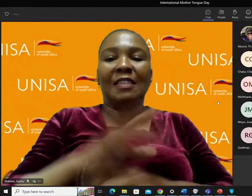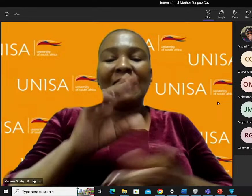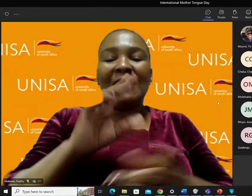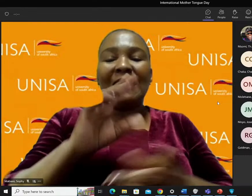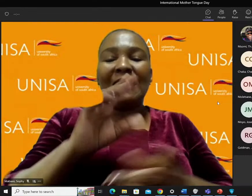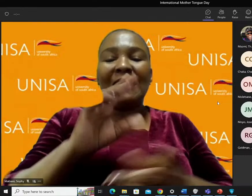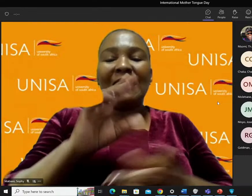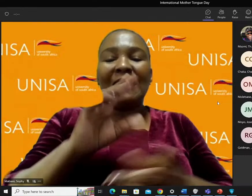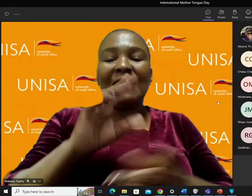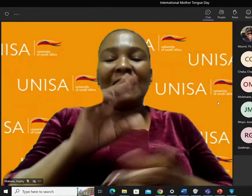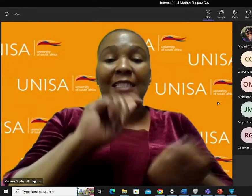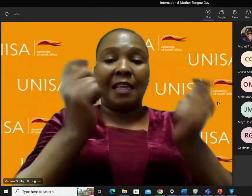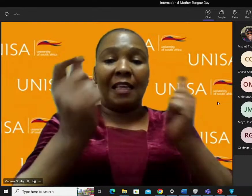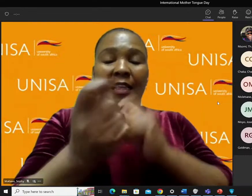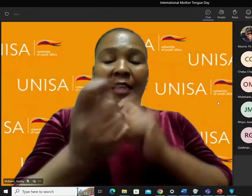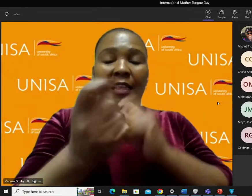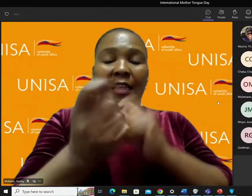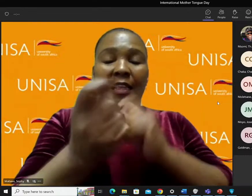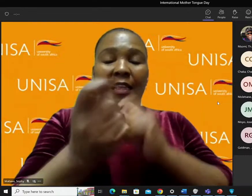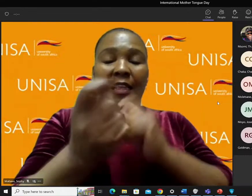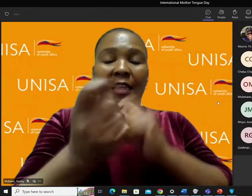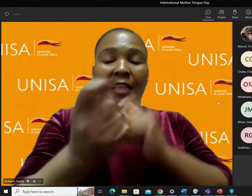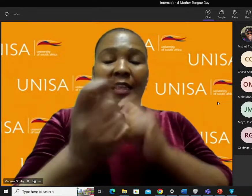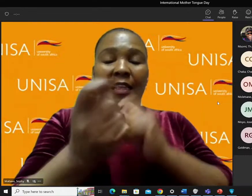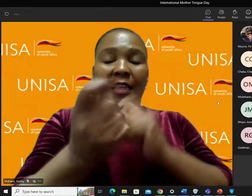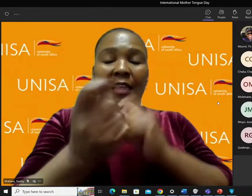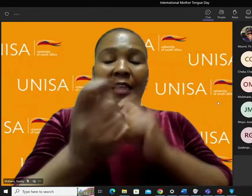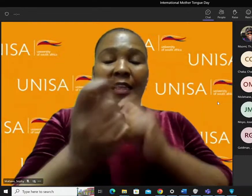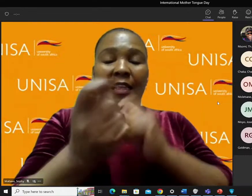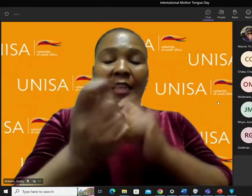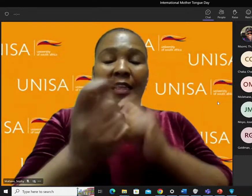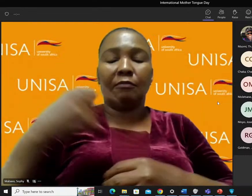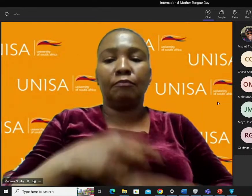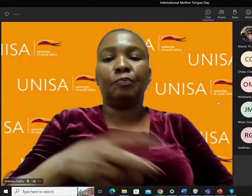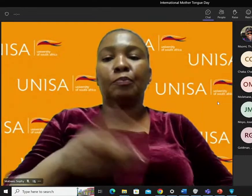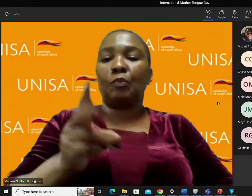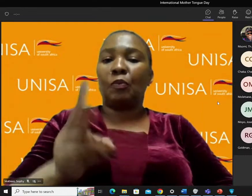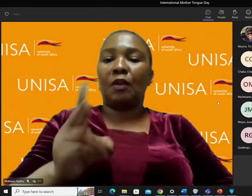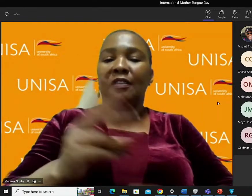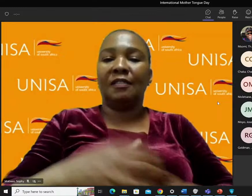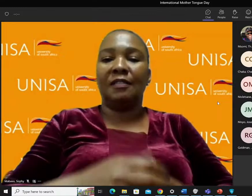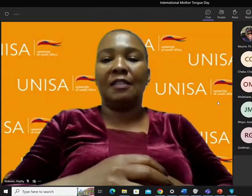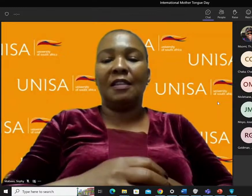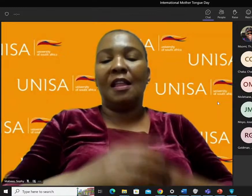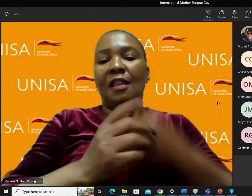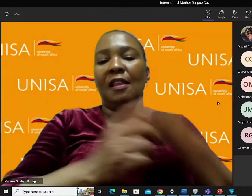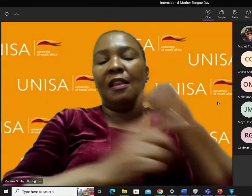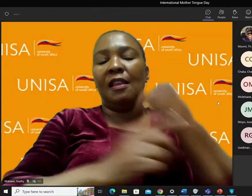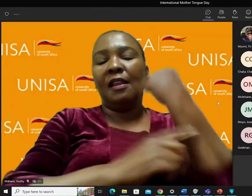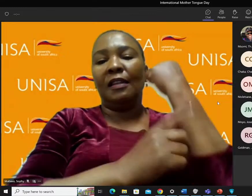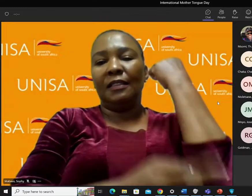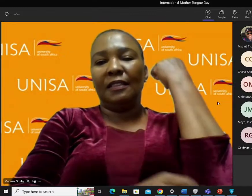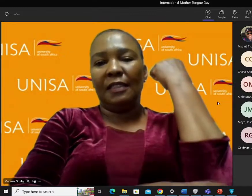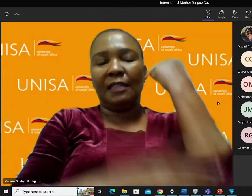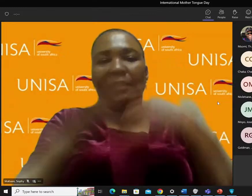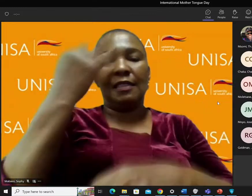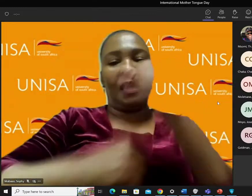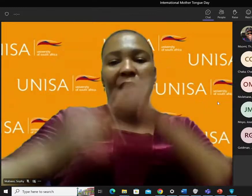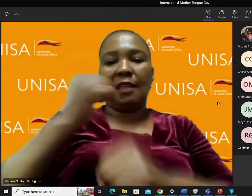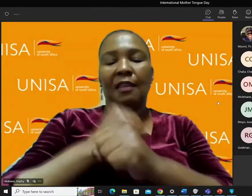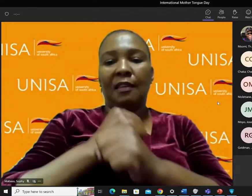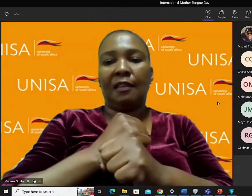us to learn other languages. And again, I think it was last year,